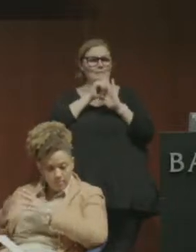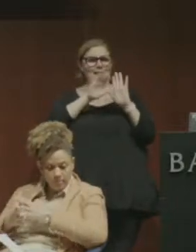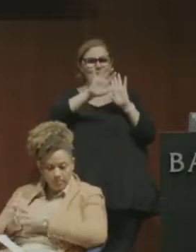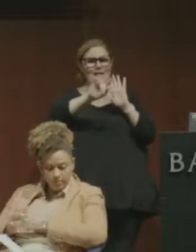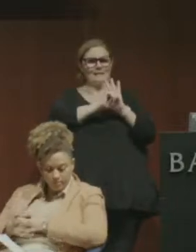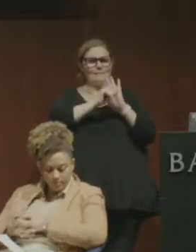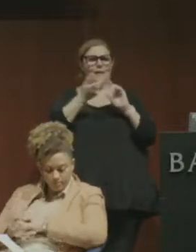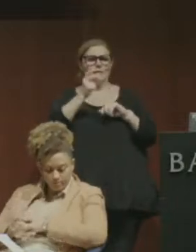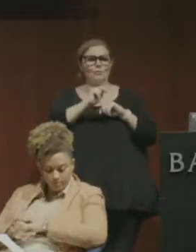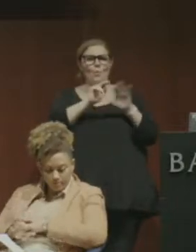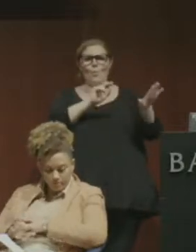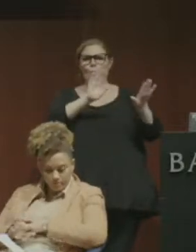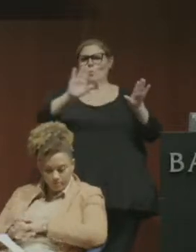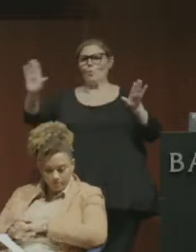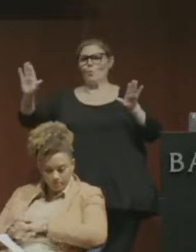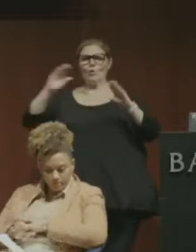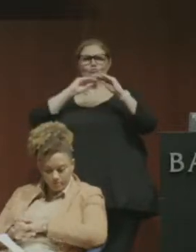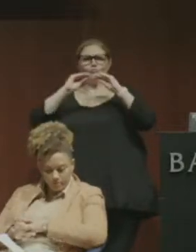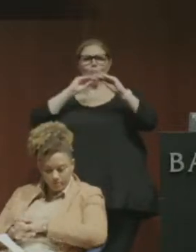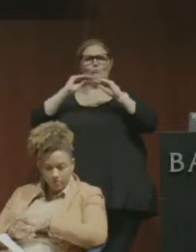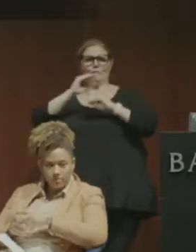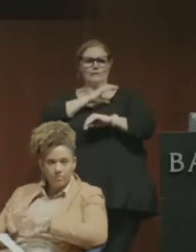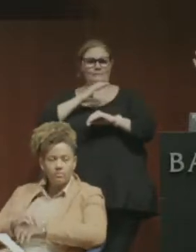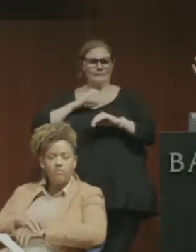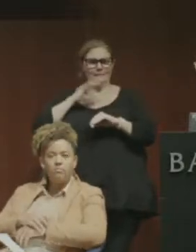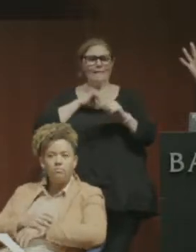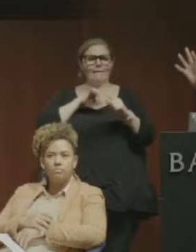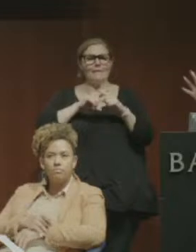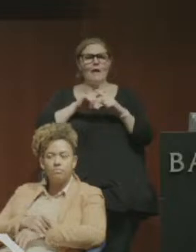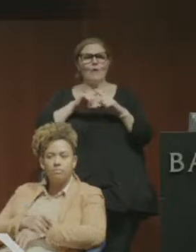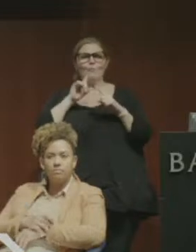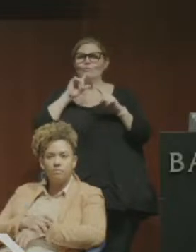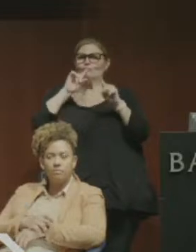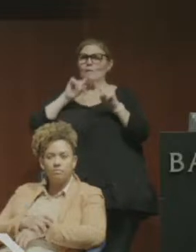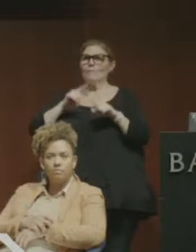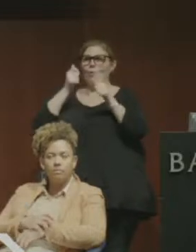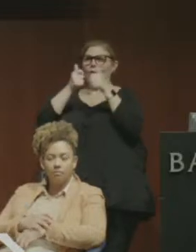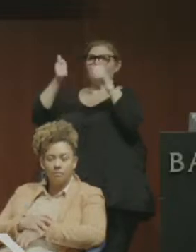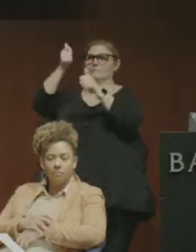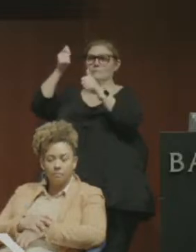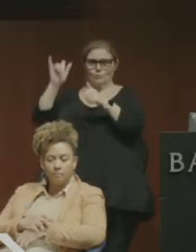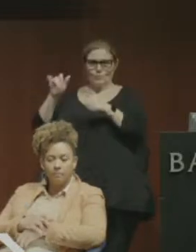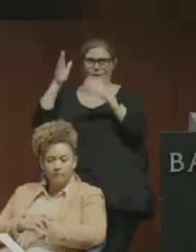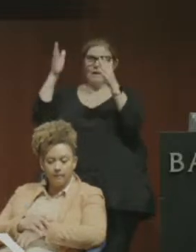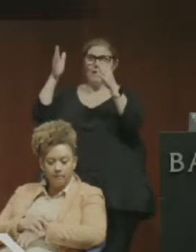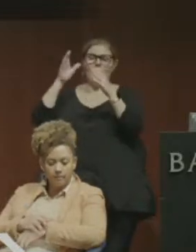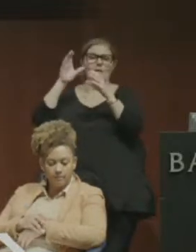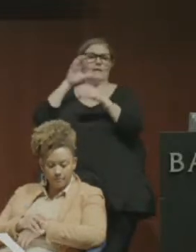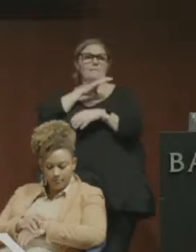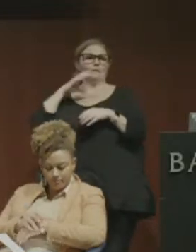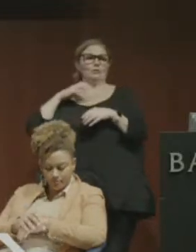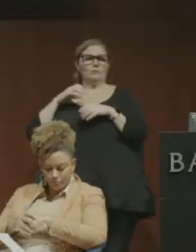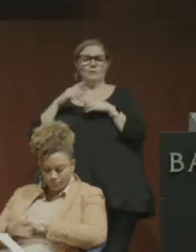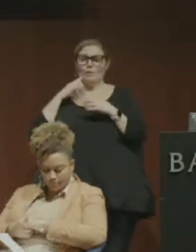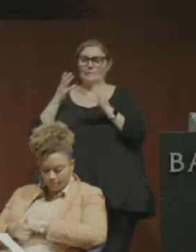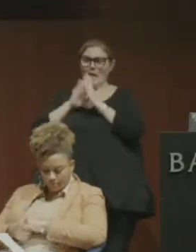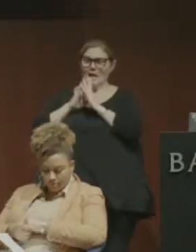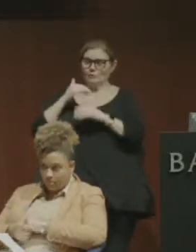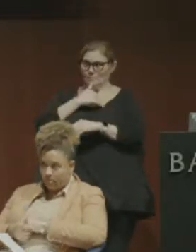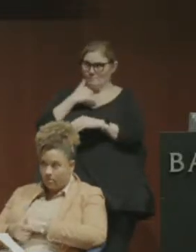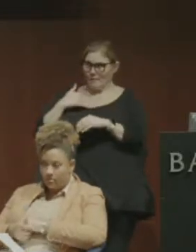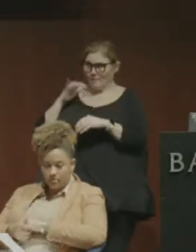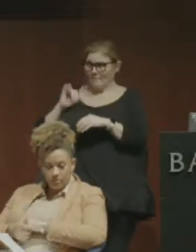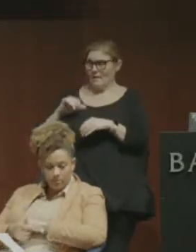had formed its own reparations commission that would report to the wider CARICOM commission. And I was asked to be a member